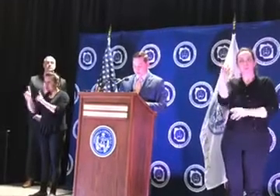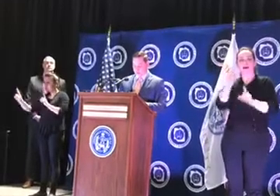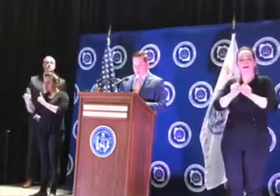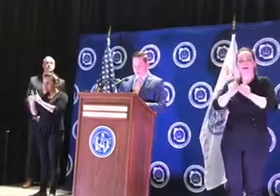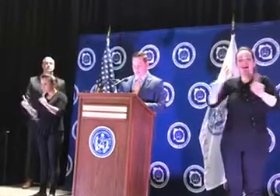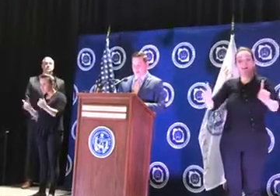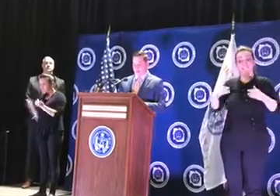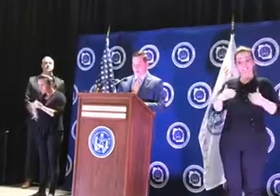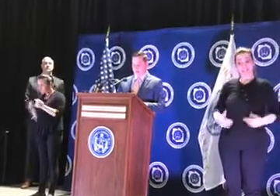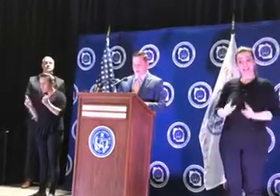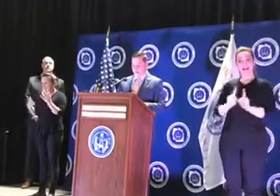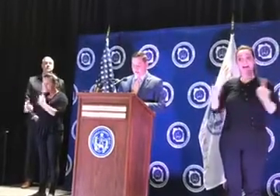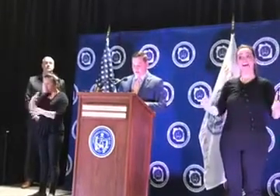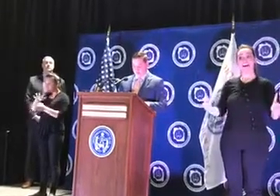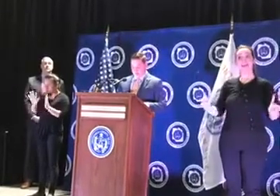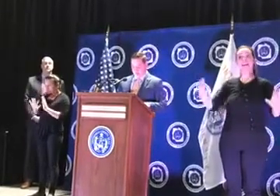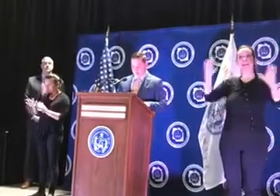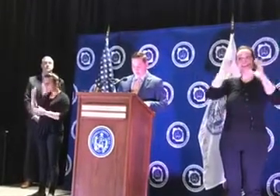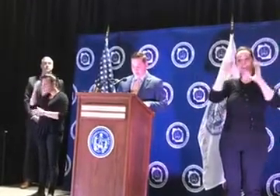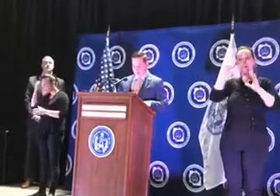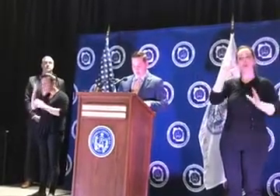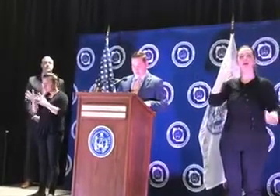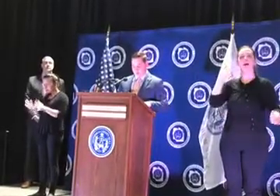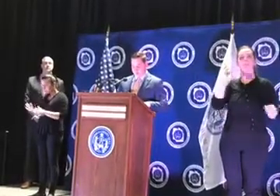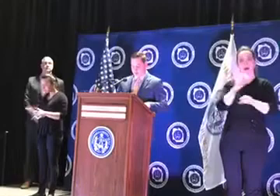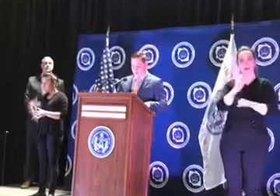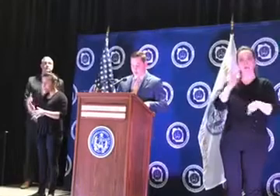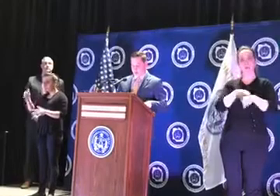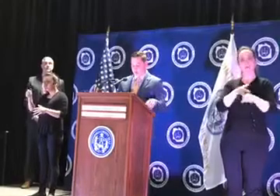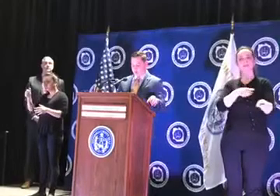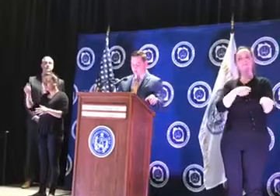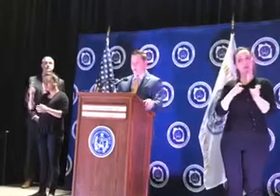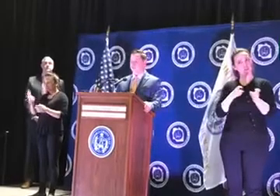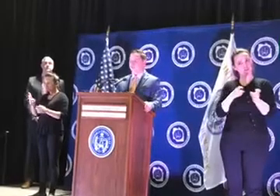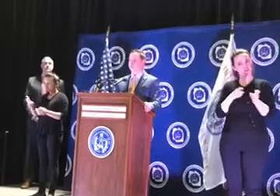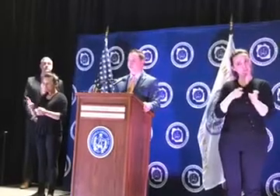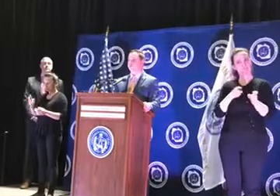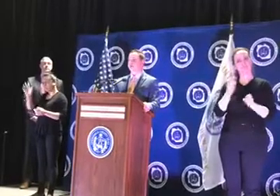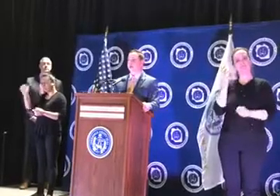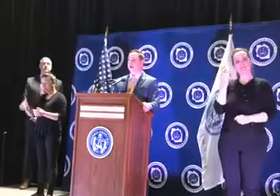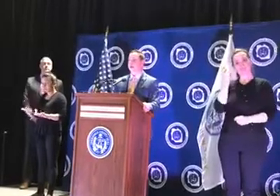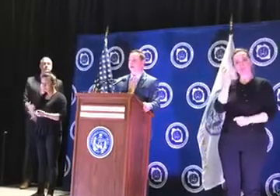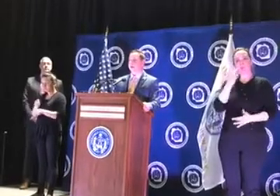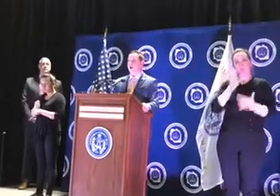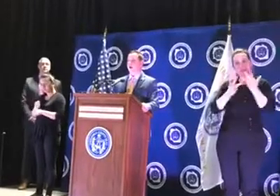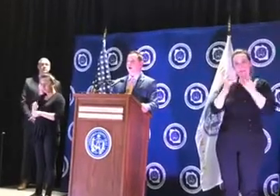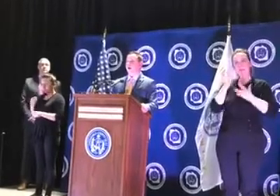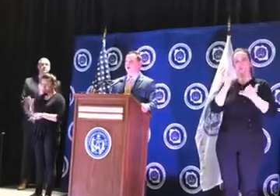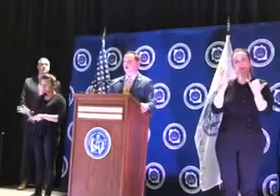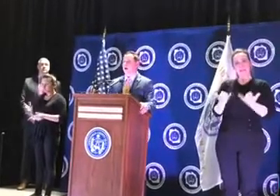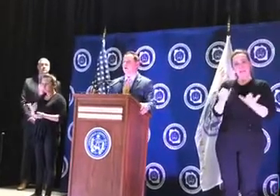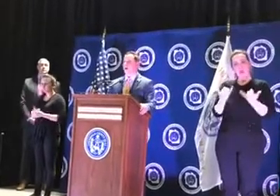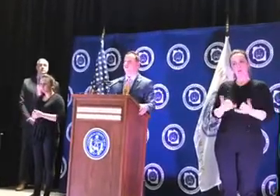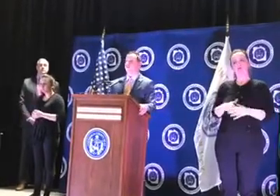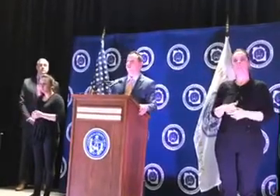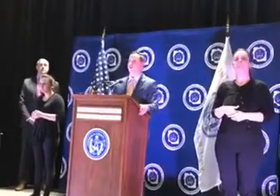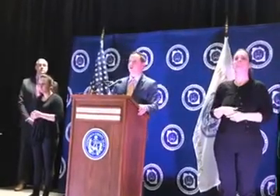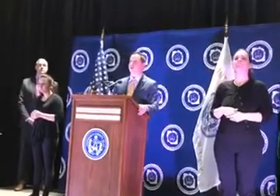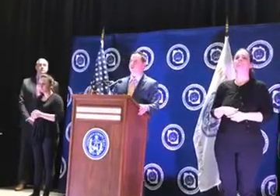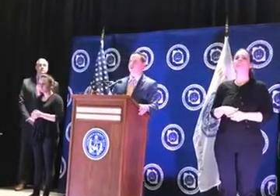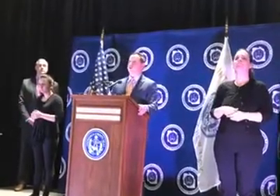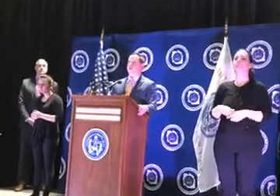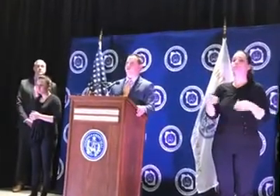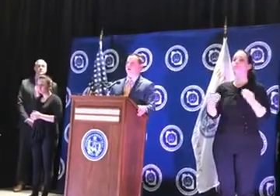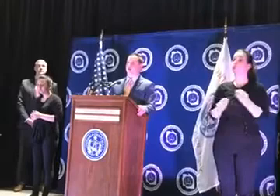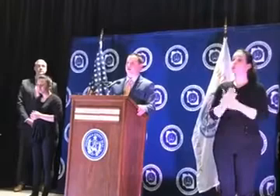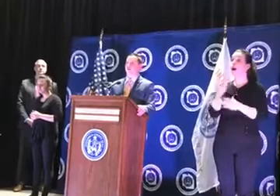We really need our parents to step up related to this. Again, we talked about spring breakers coming back. Our advice to spring